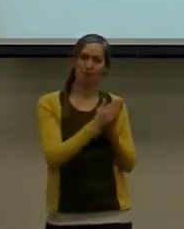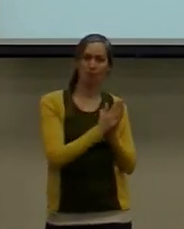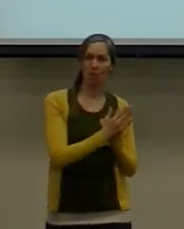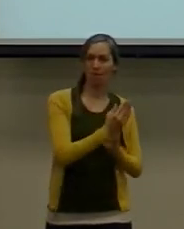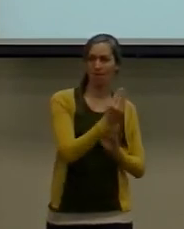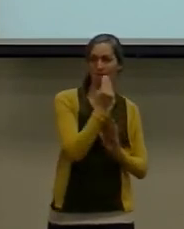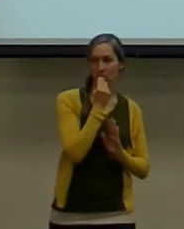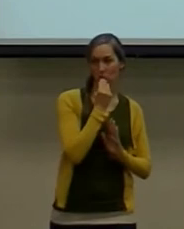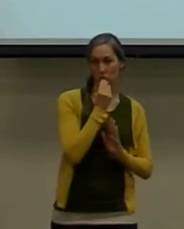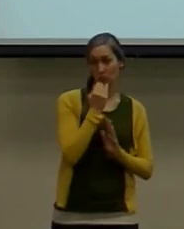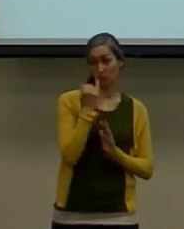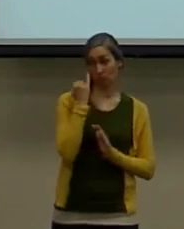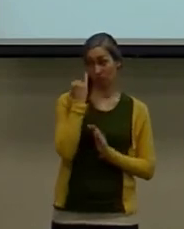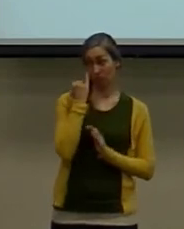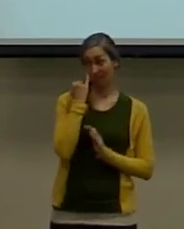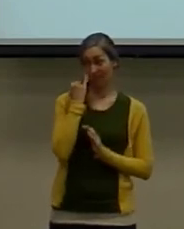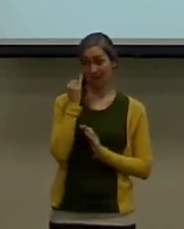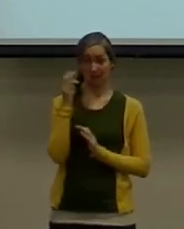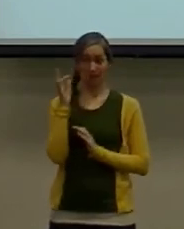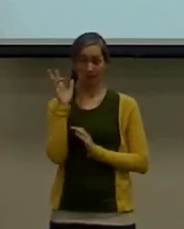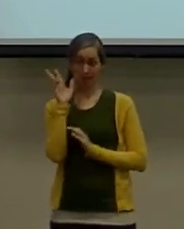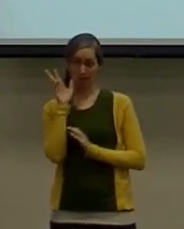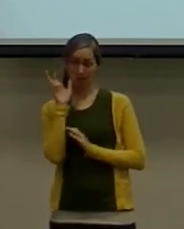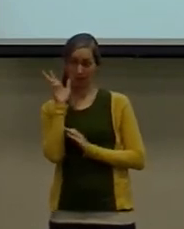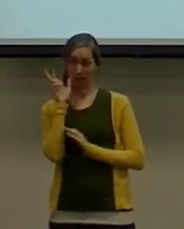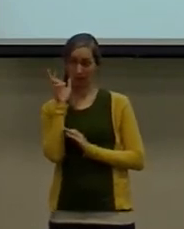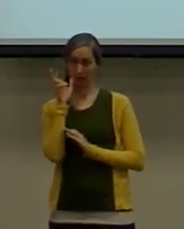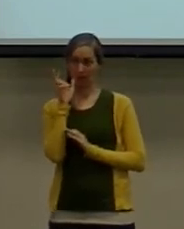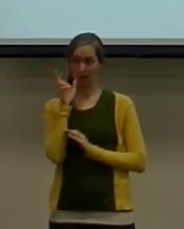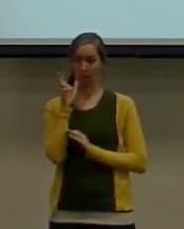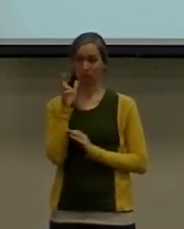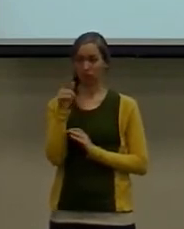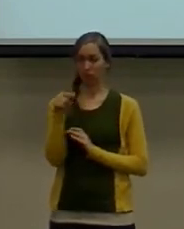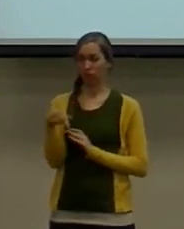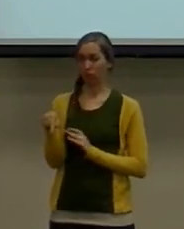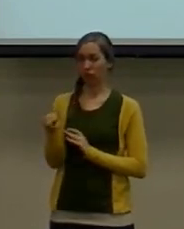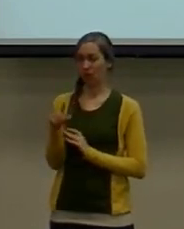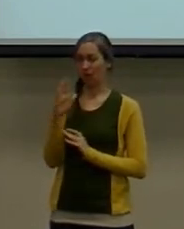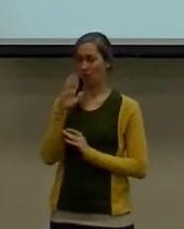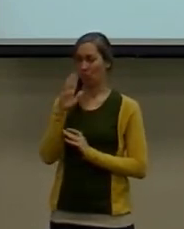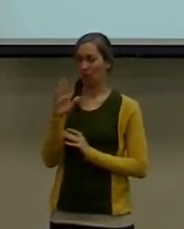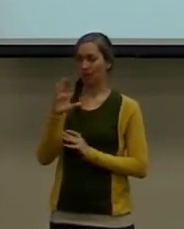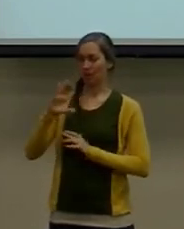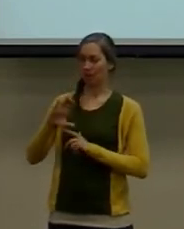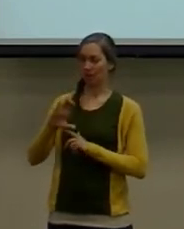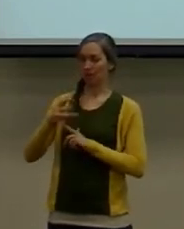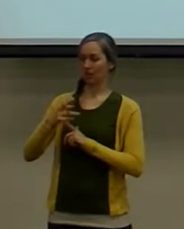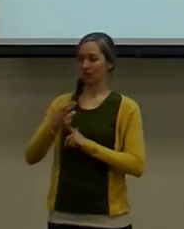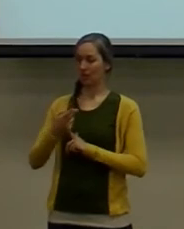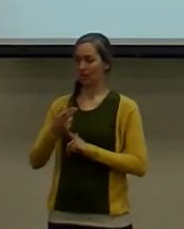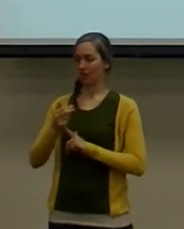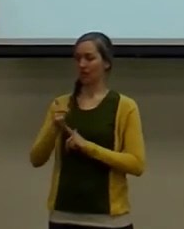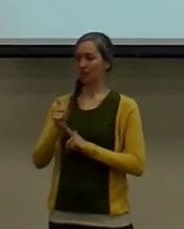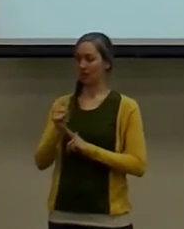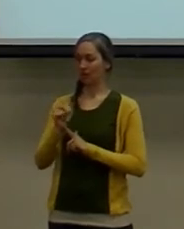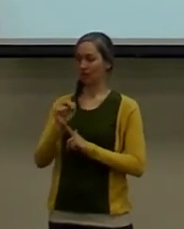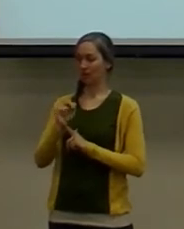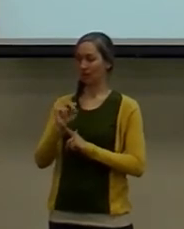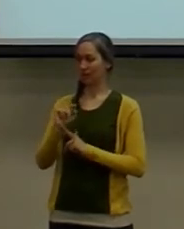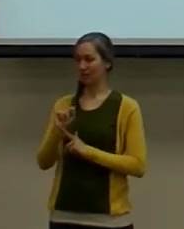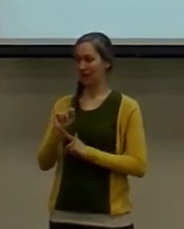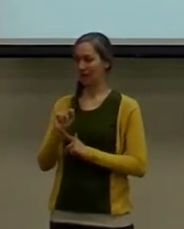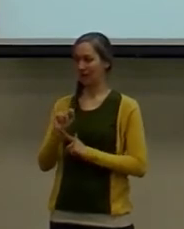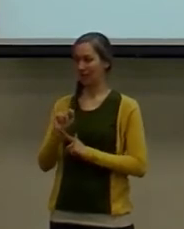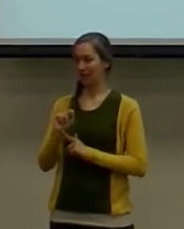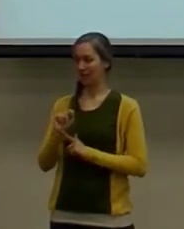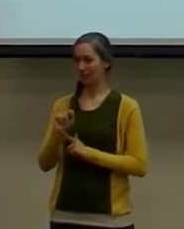And if you really listen, they will chant. So the next monk behind